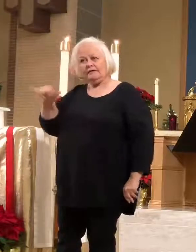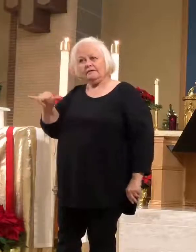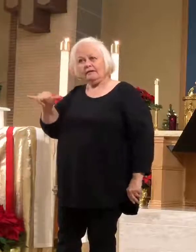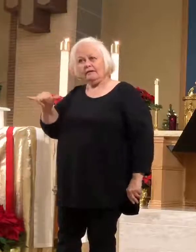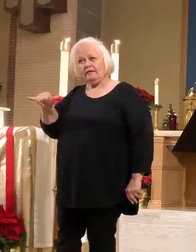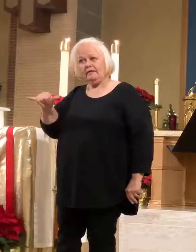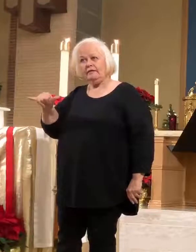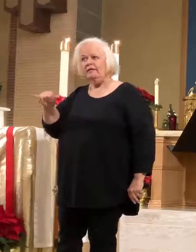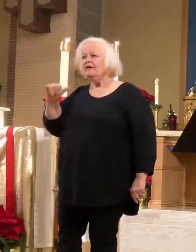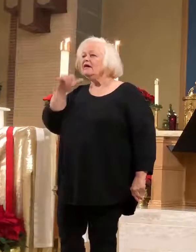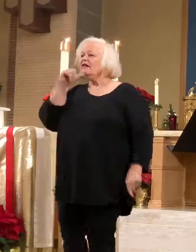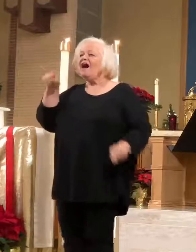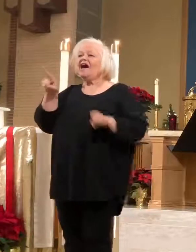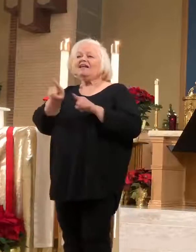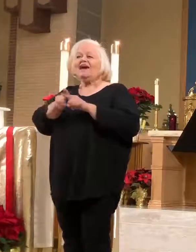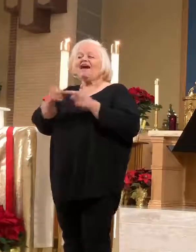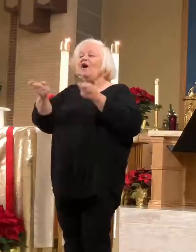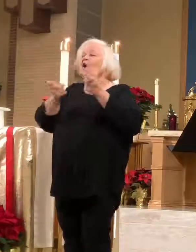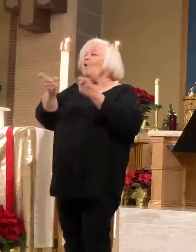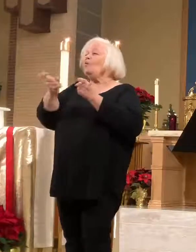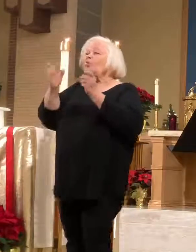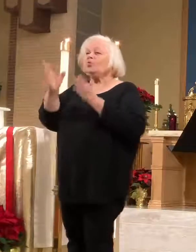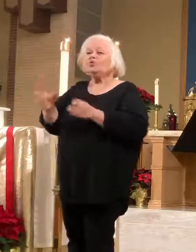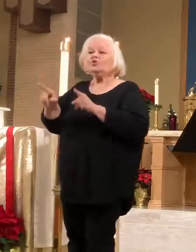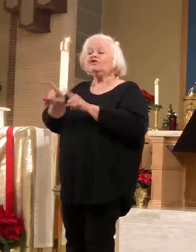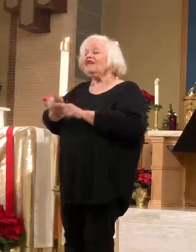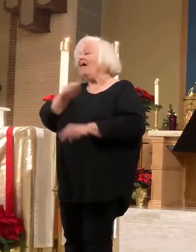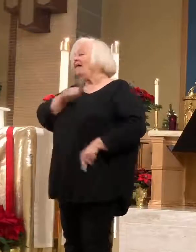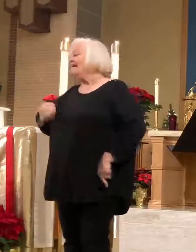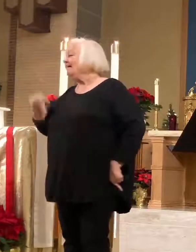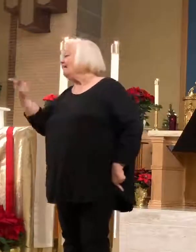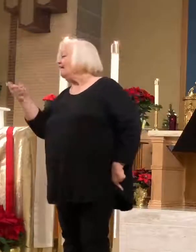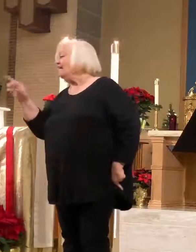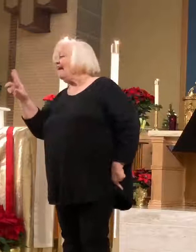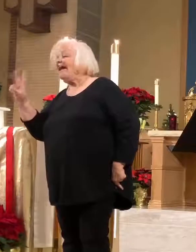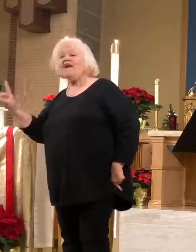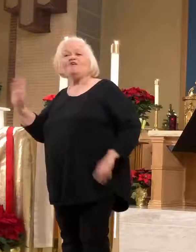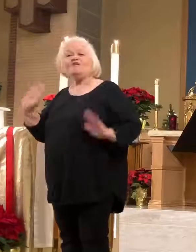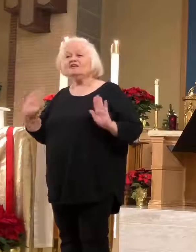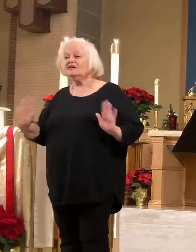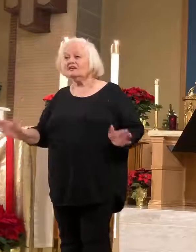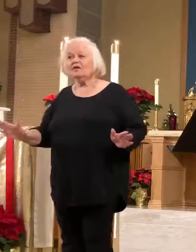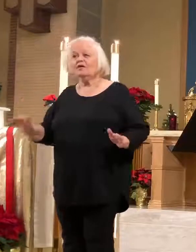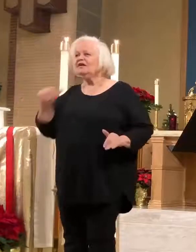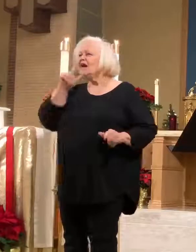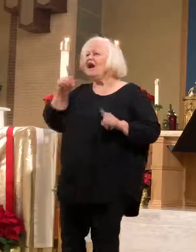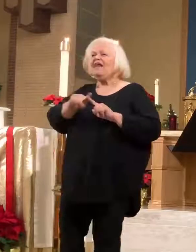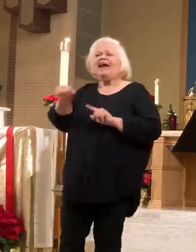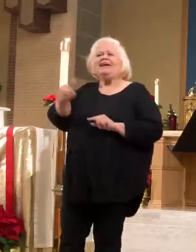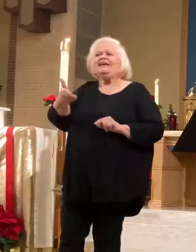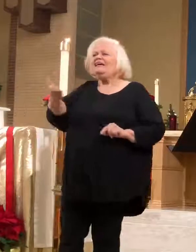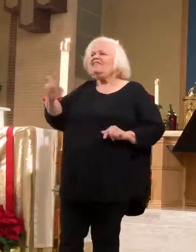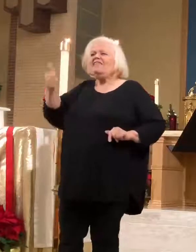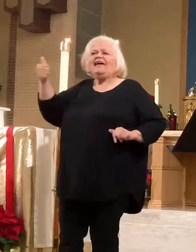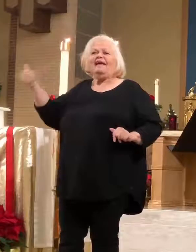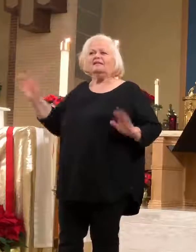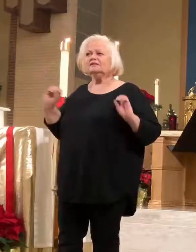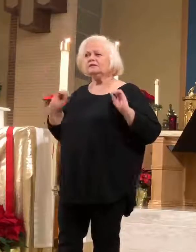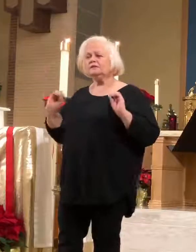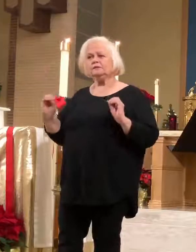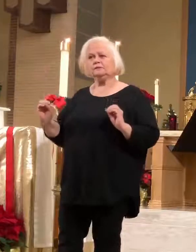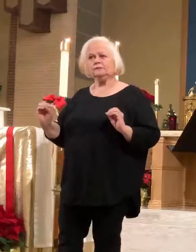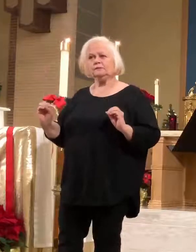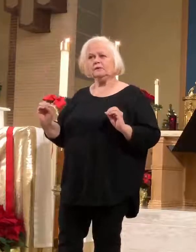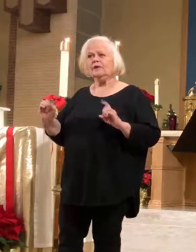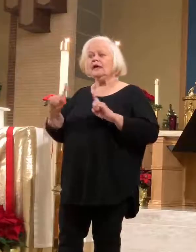Not like an emperor, not like a Herod, not like anything else,